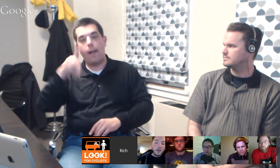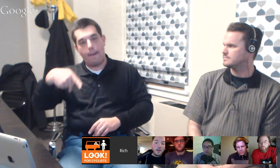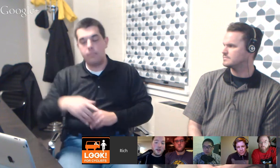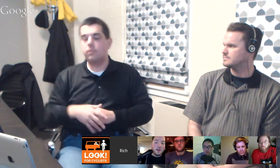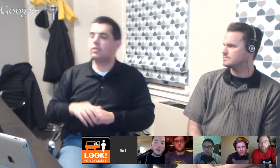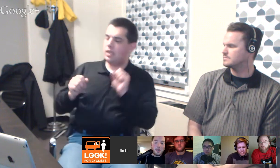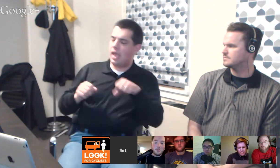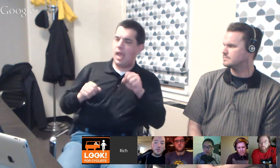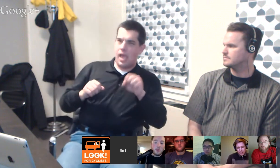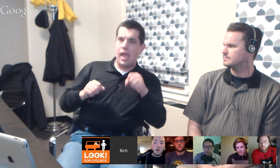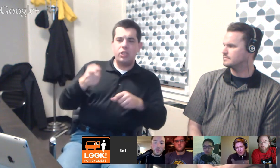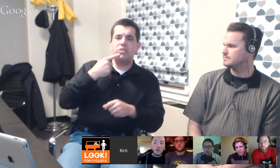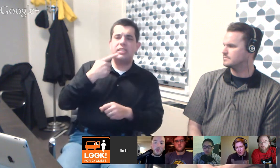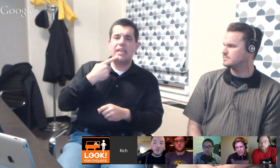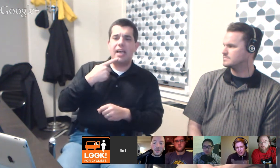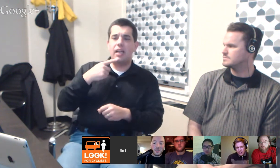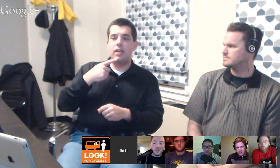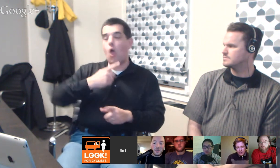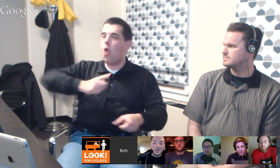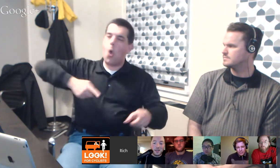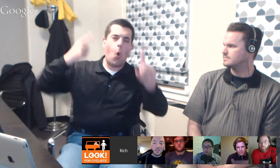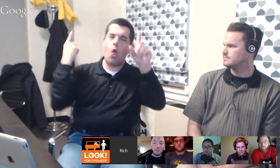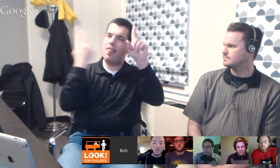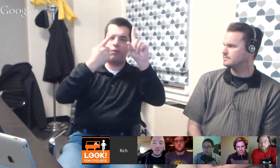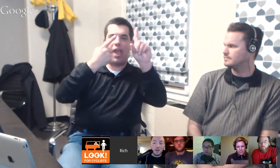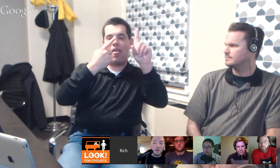Yeah, and you said that the holy grail was that